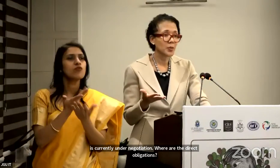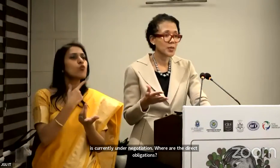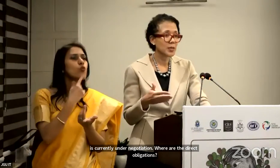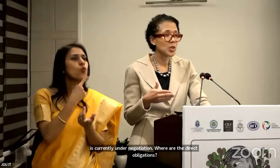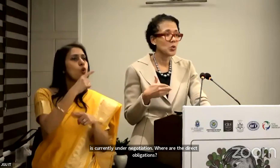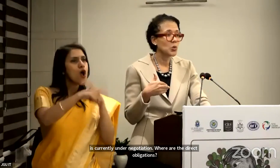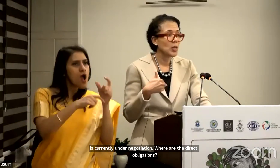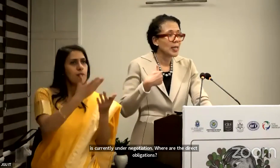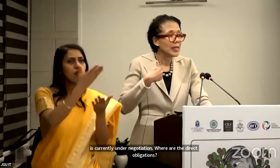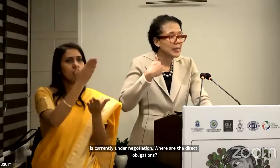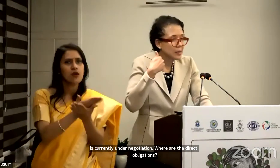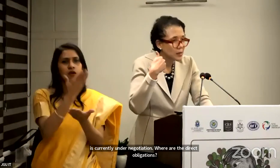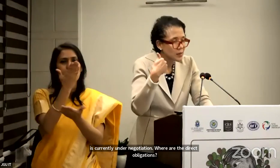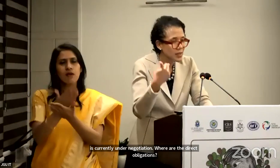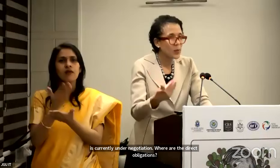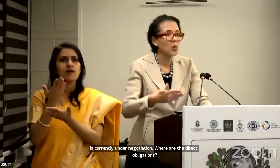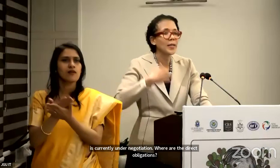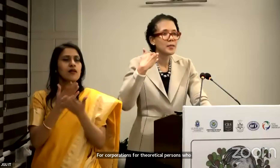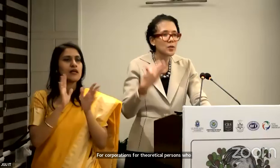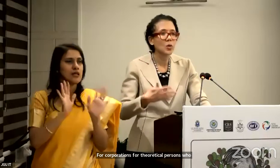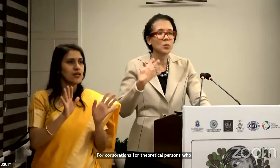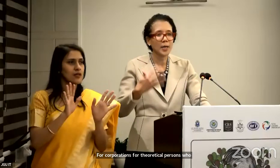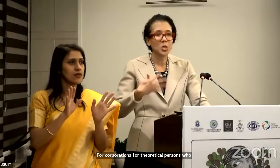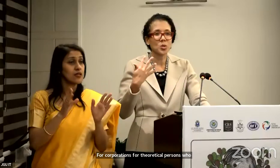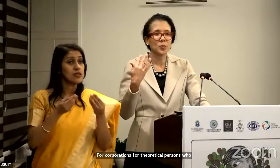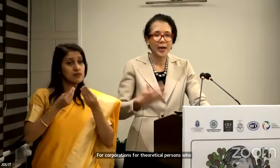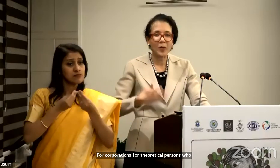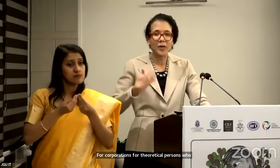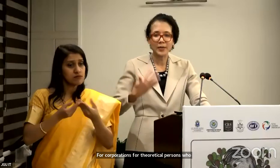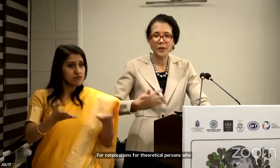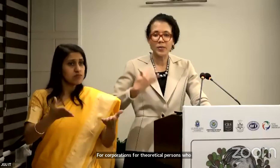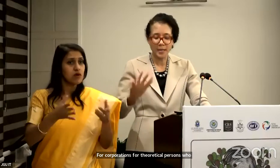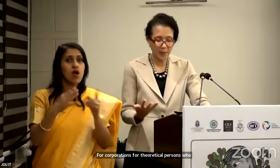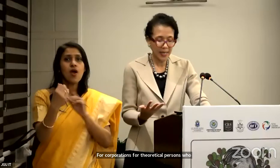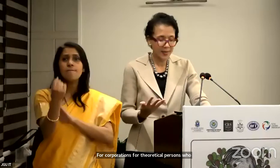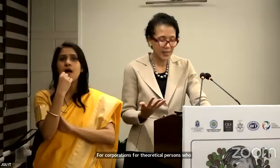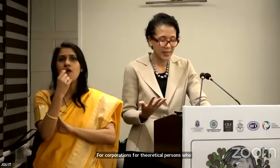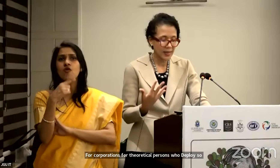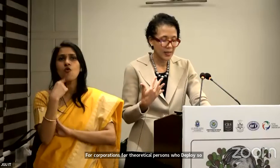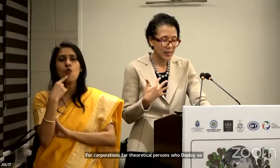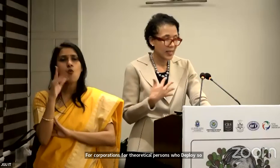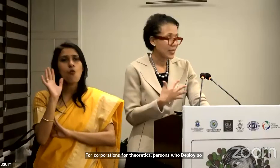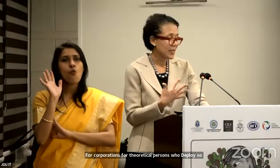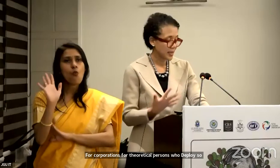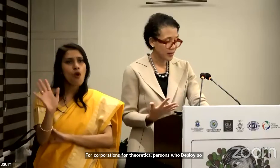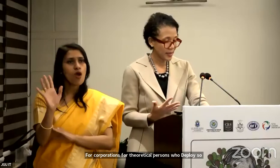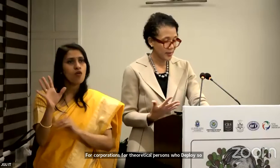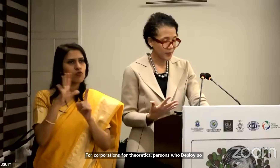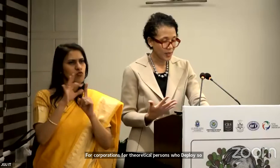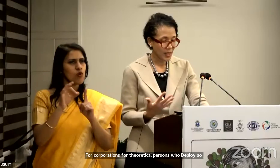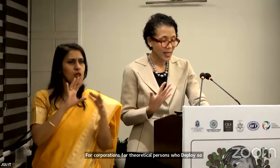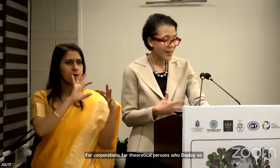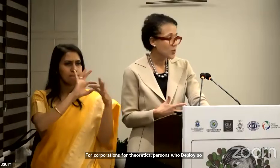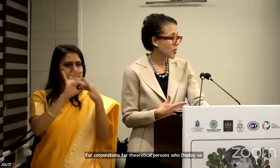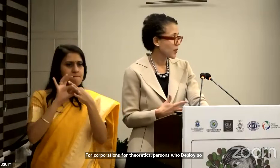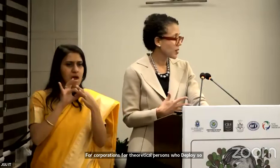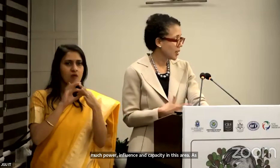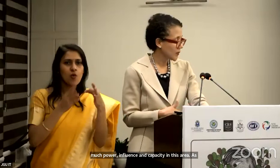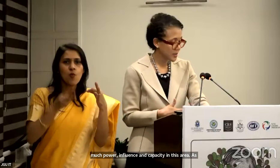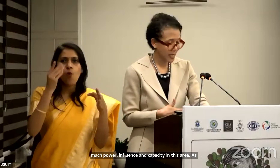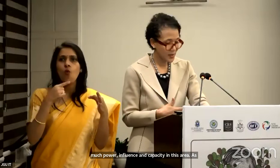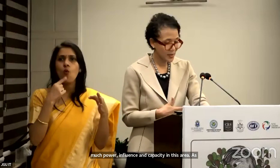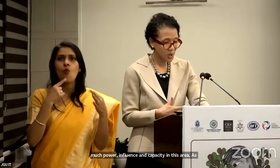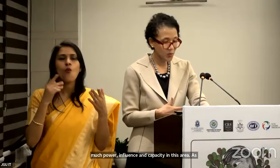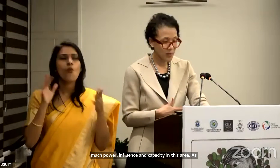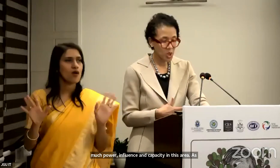juridical persons who deploy so much power, influence, and capacity in this area. As with the